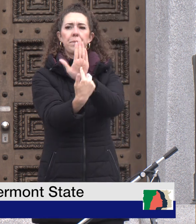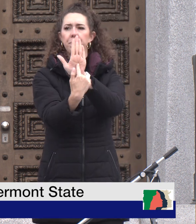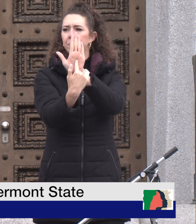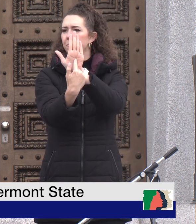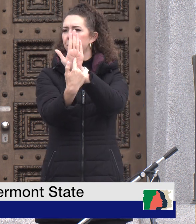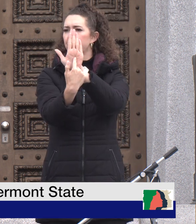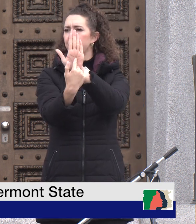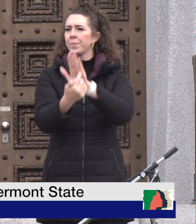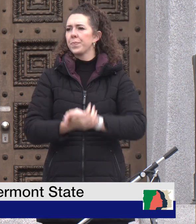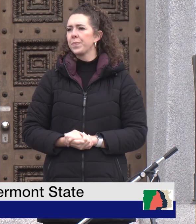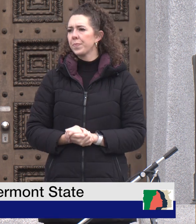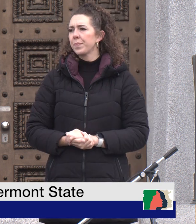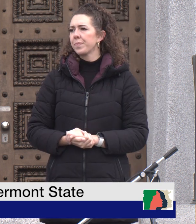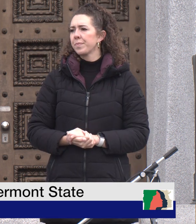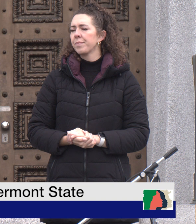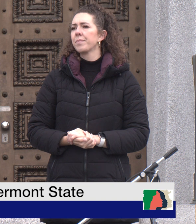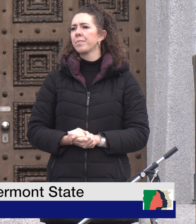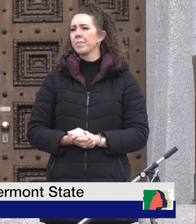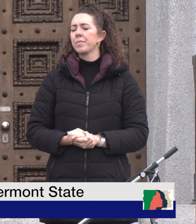of me right now.